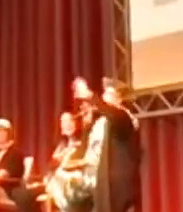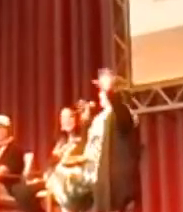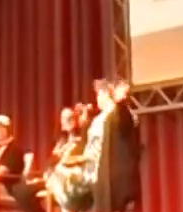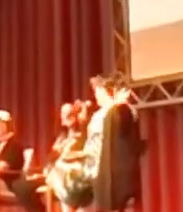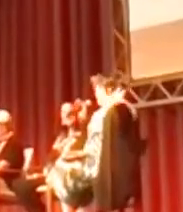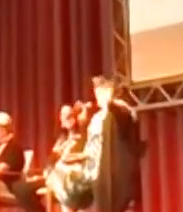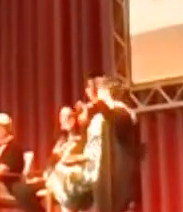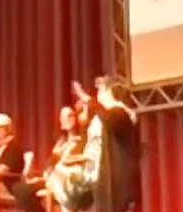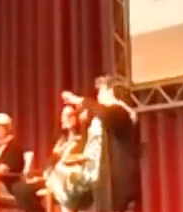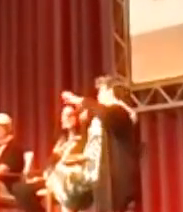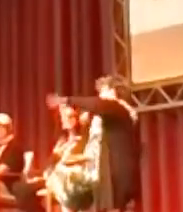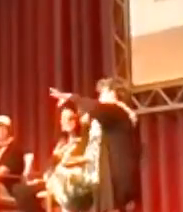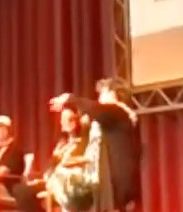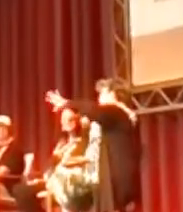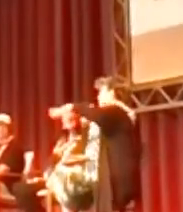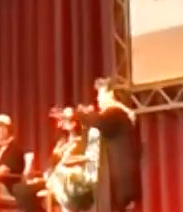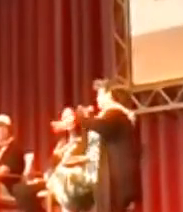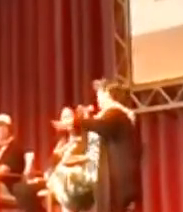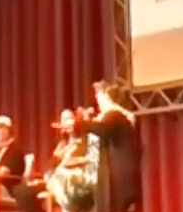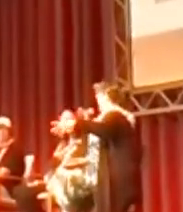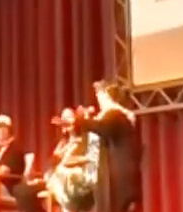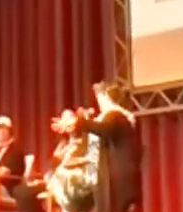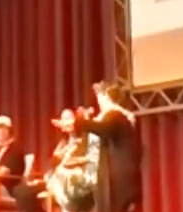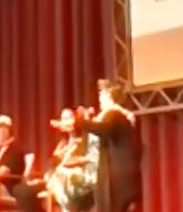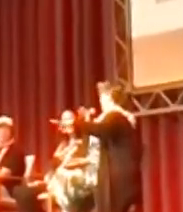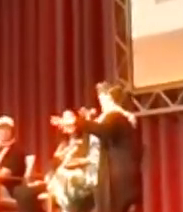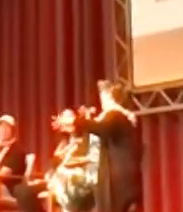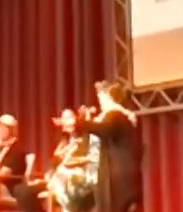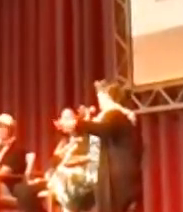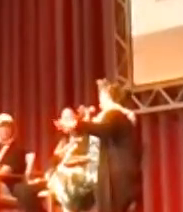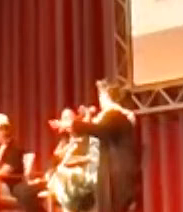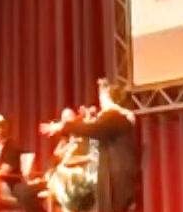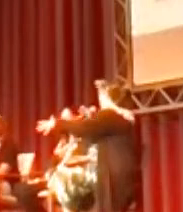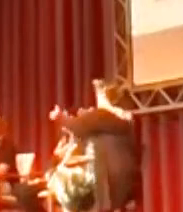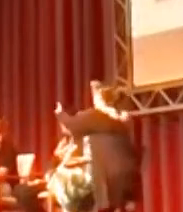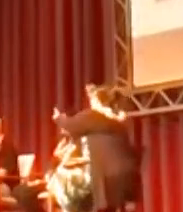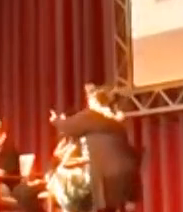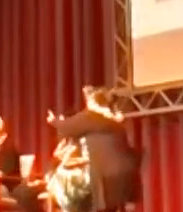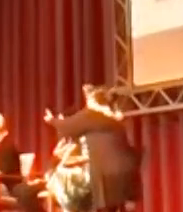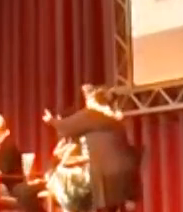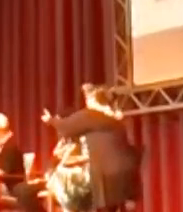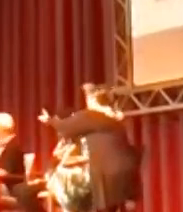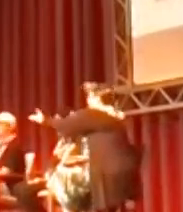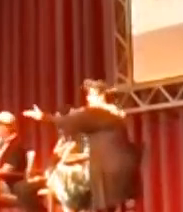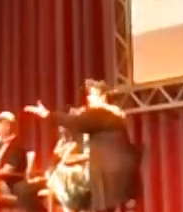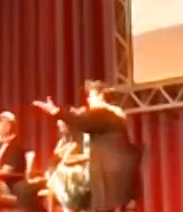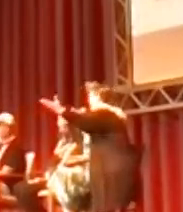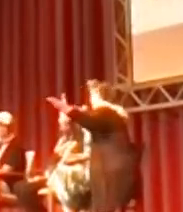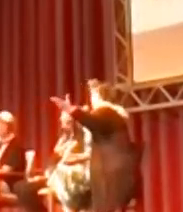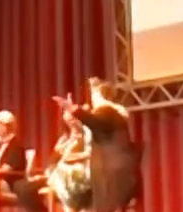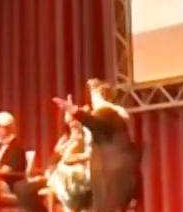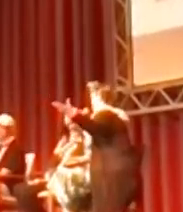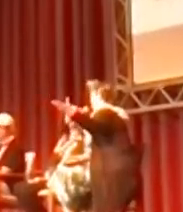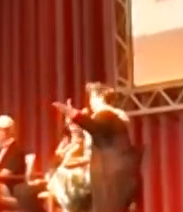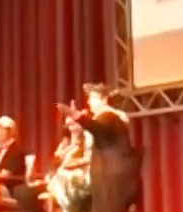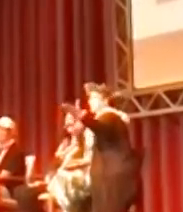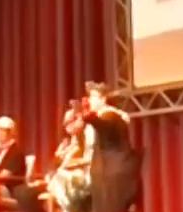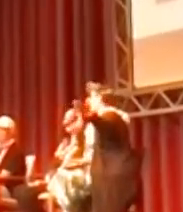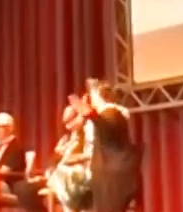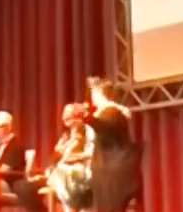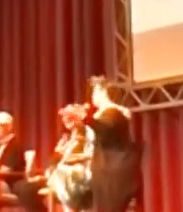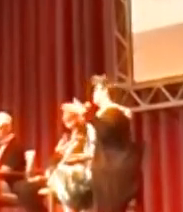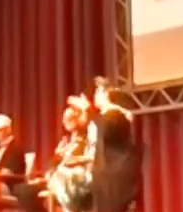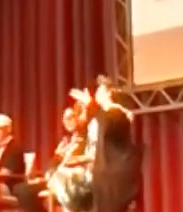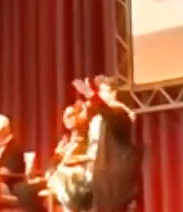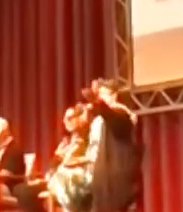they were flash. And we sort of saw something like that yesterday with, you know, Nothing Micro About